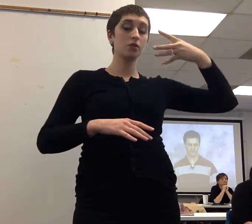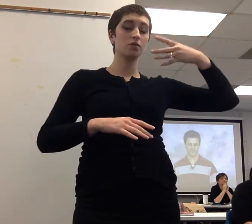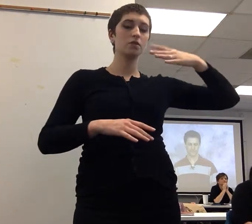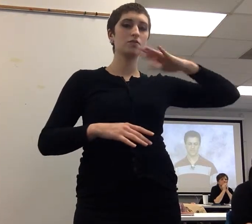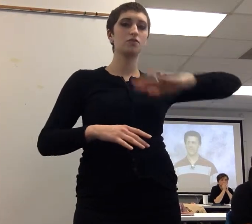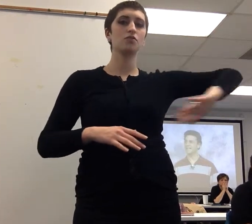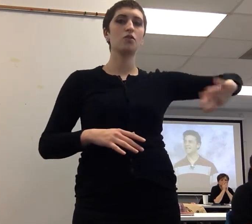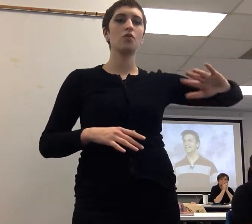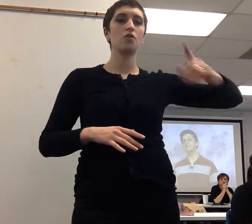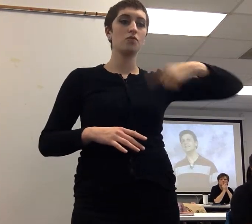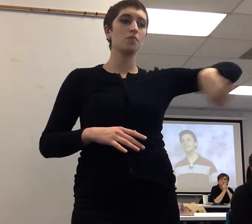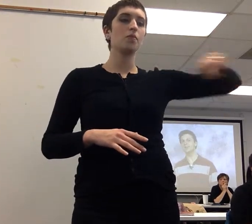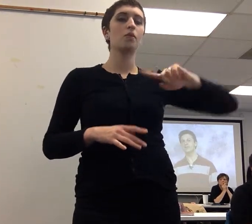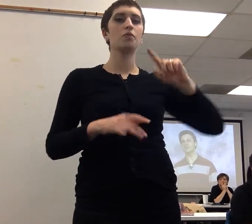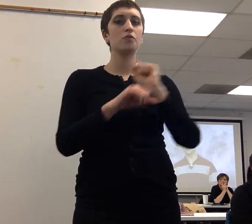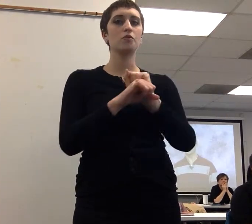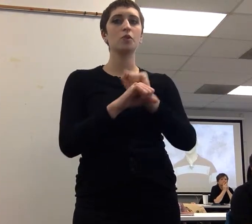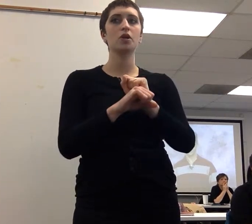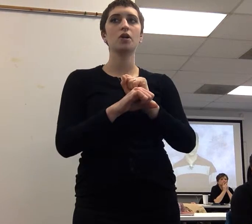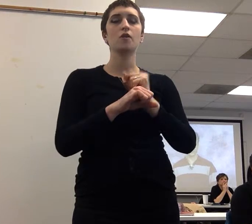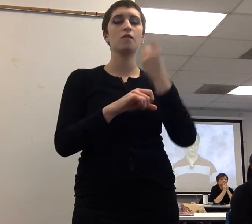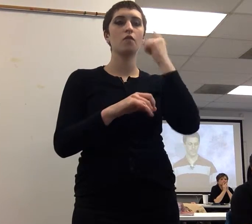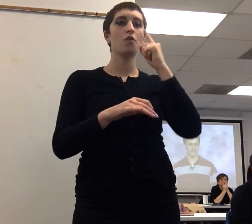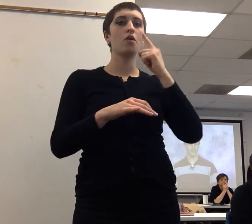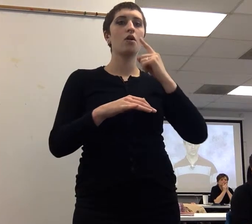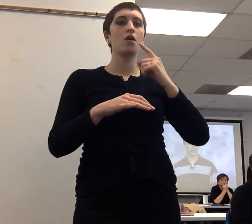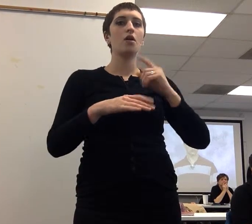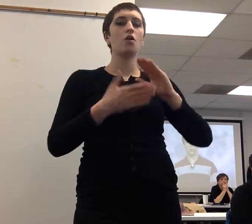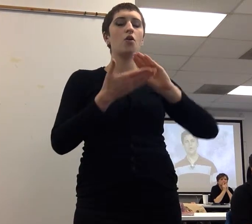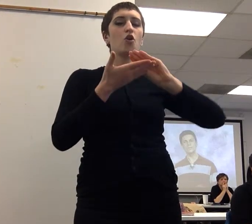conditions. In 1900, for example,